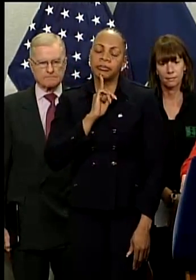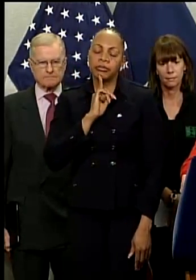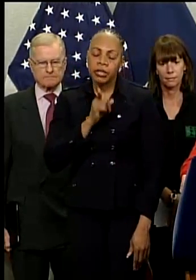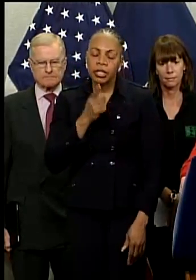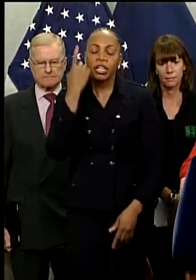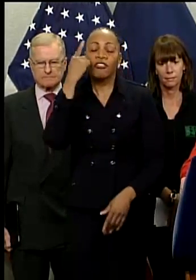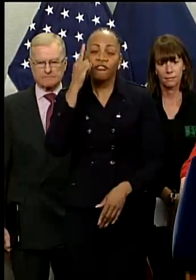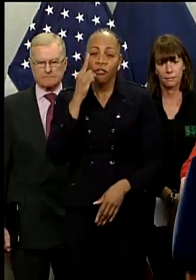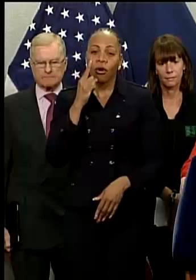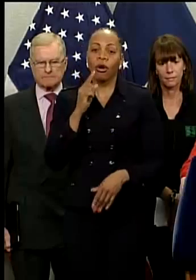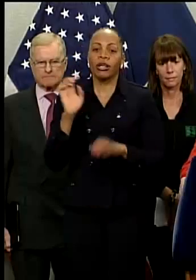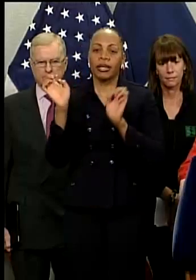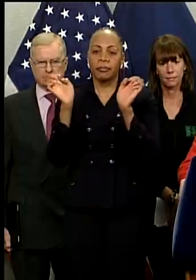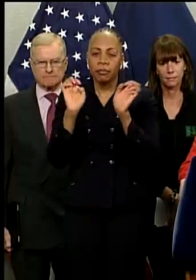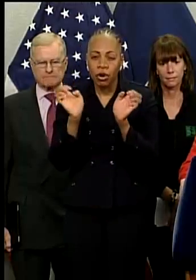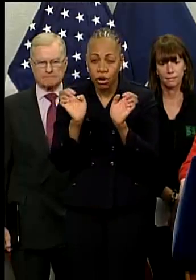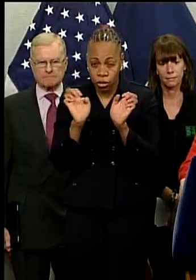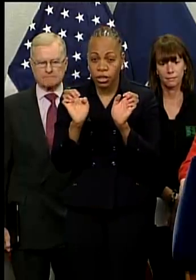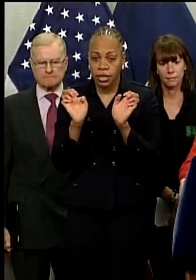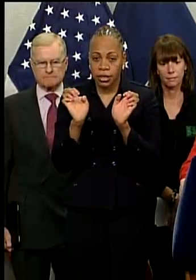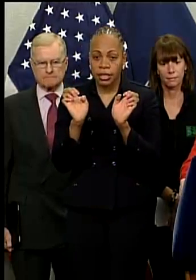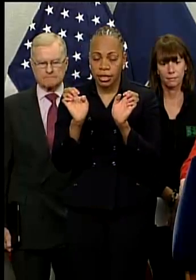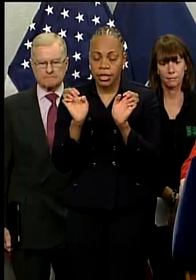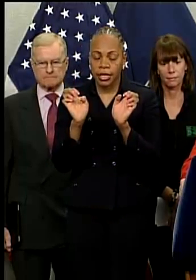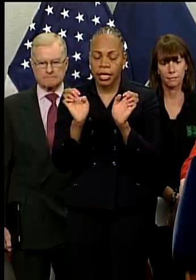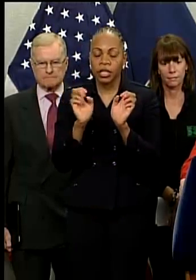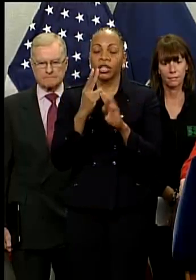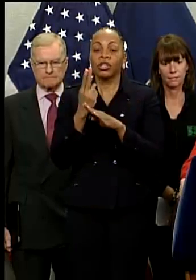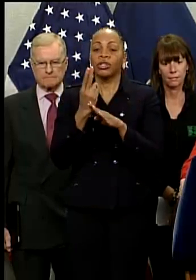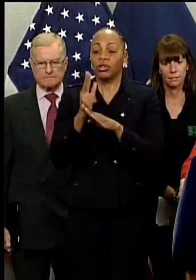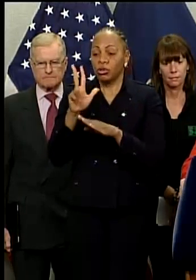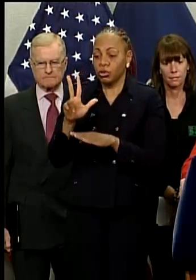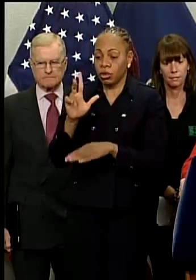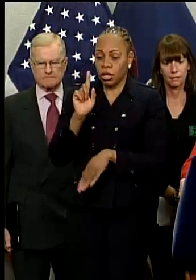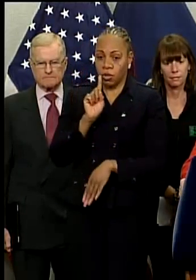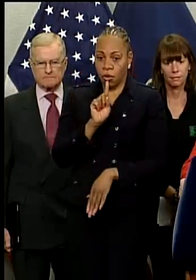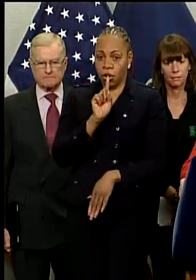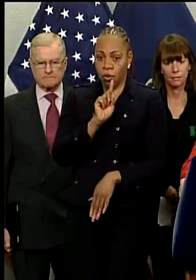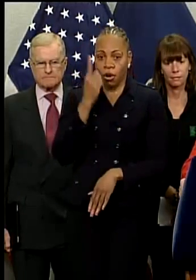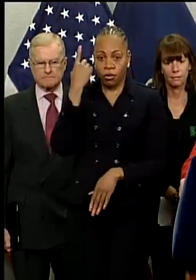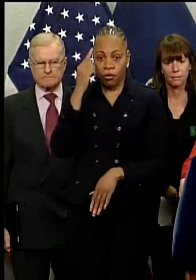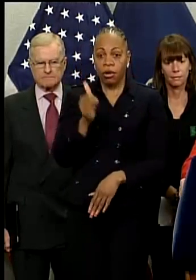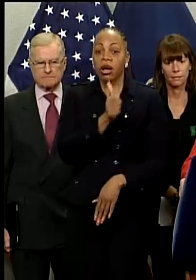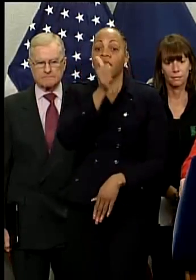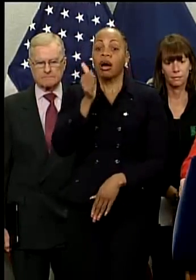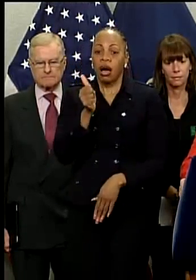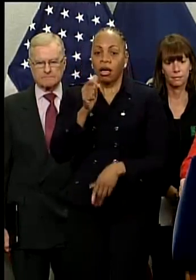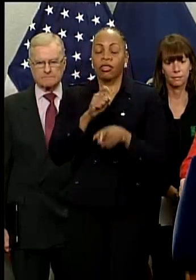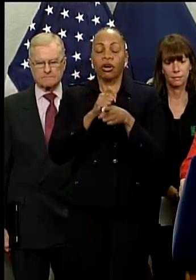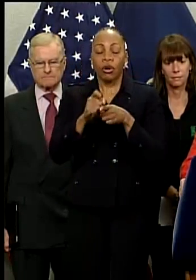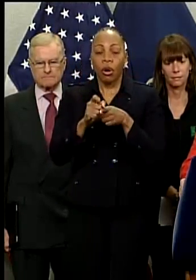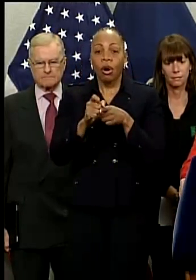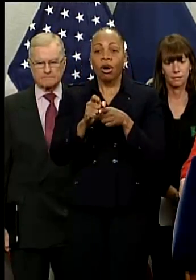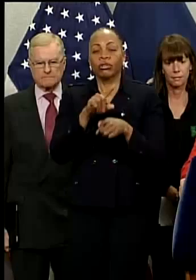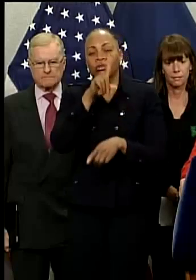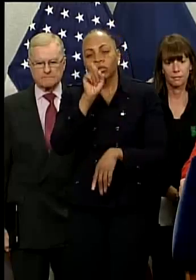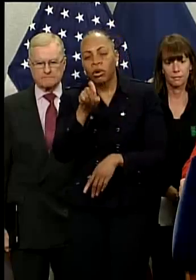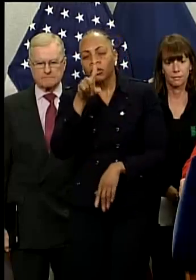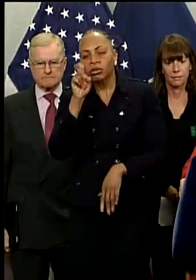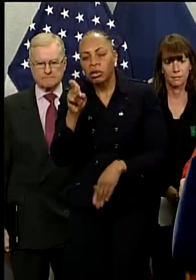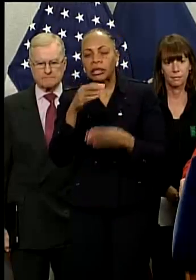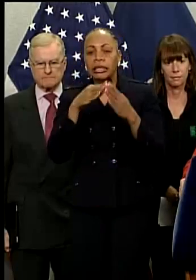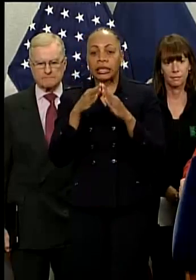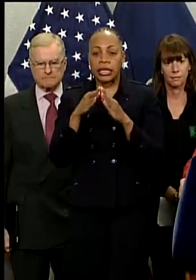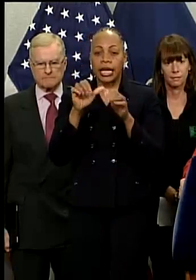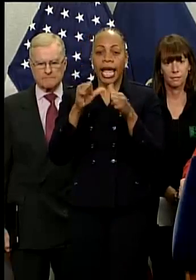police, firefighters, or emergency service vehicles. Use 311 for all other calls or inquiries to city agencies. We brought an